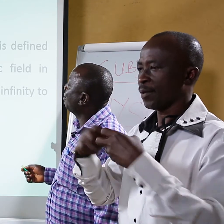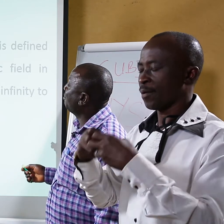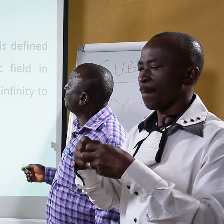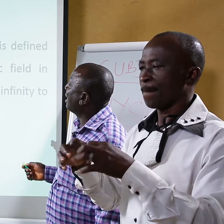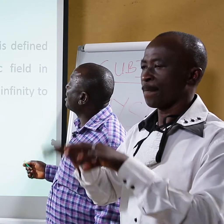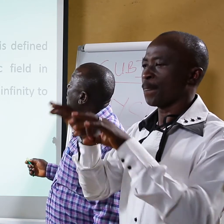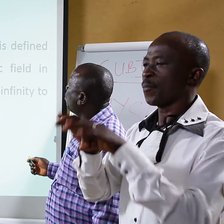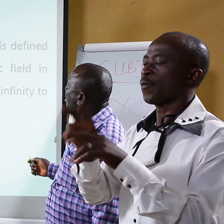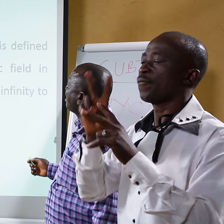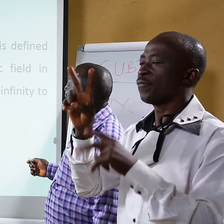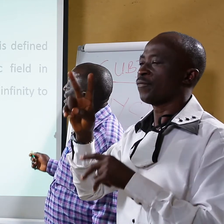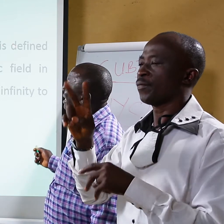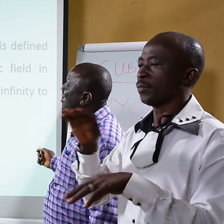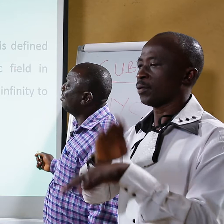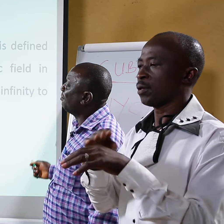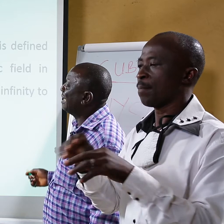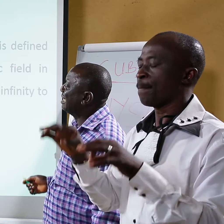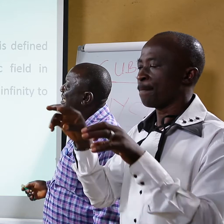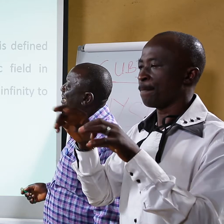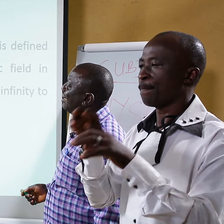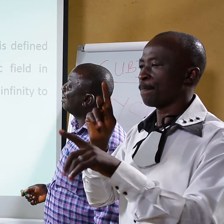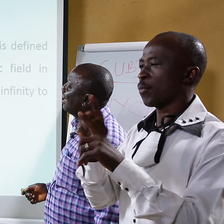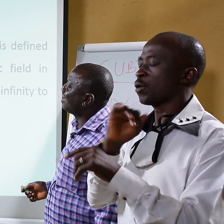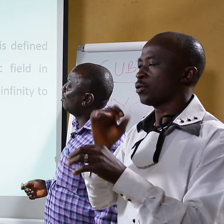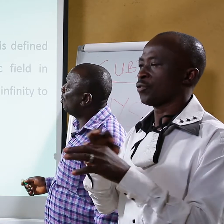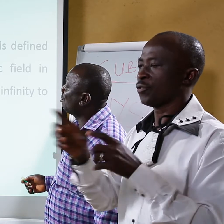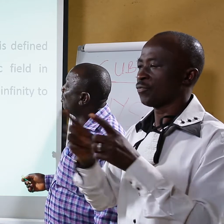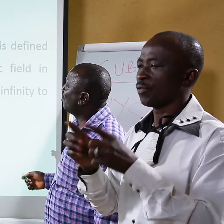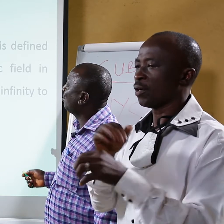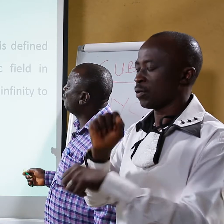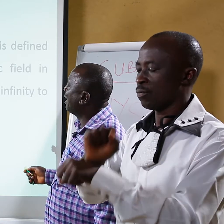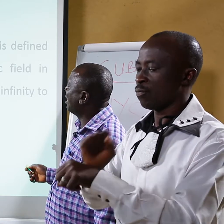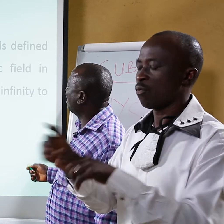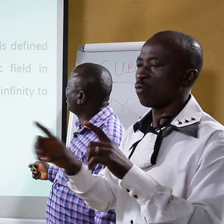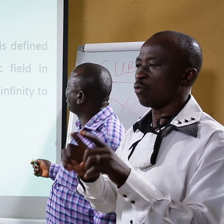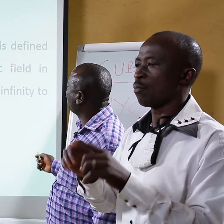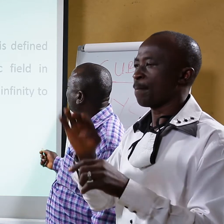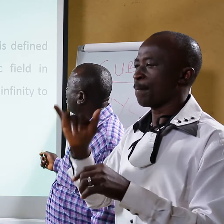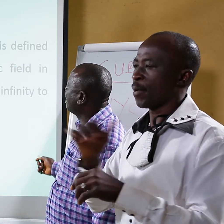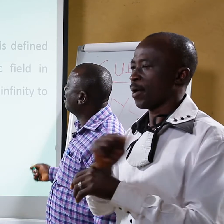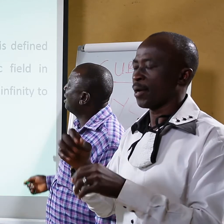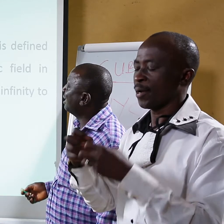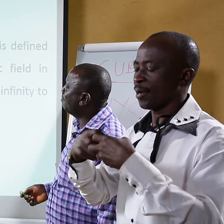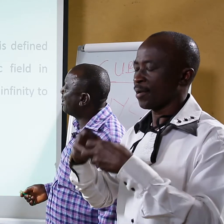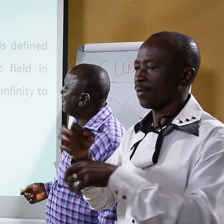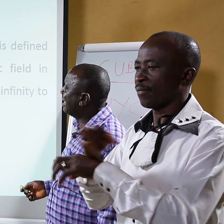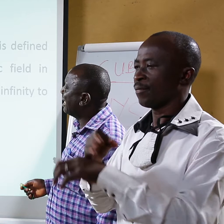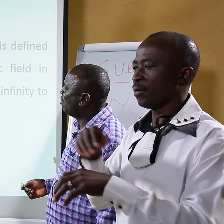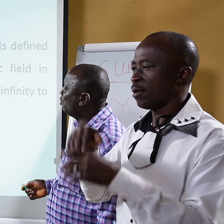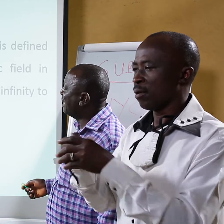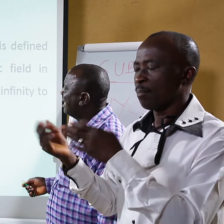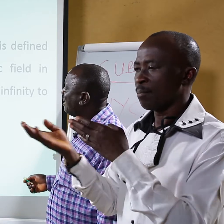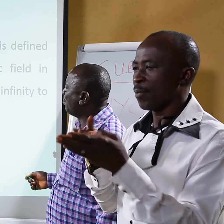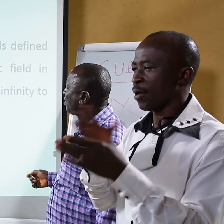potential V at a point is defined as the work done by an electric field in bringing